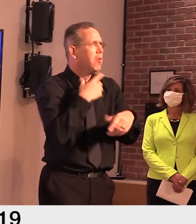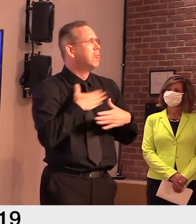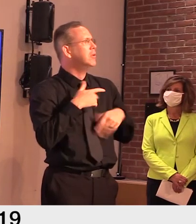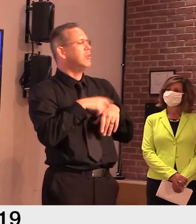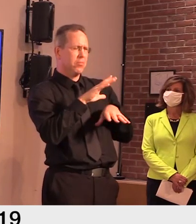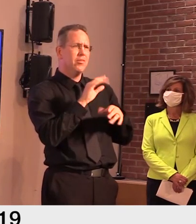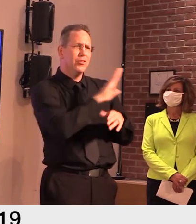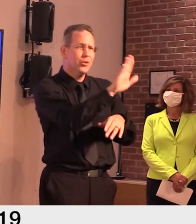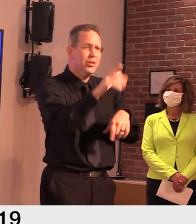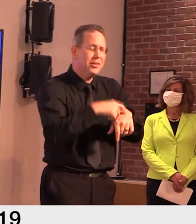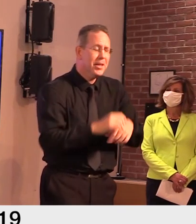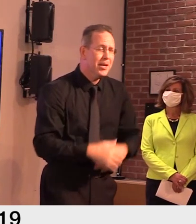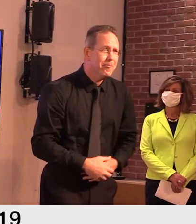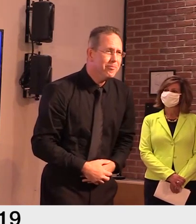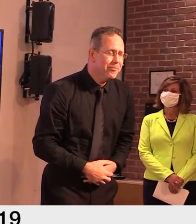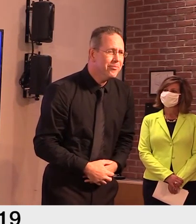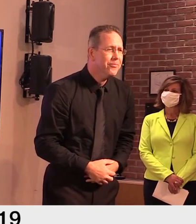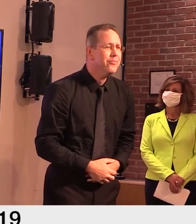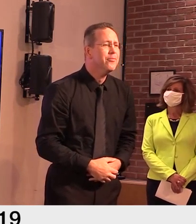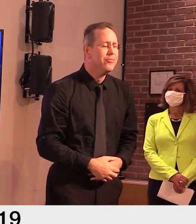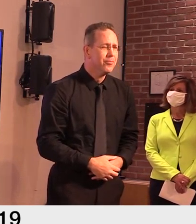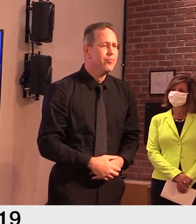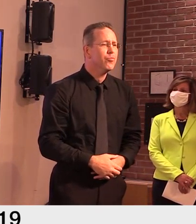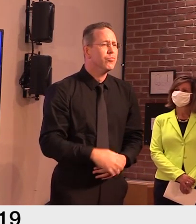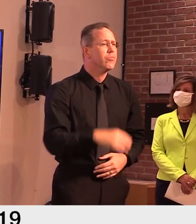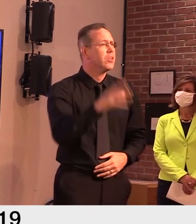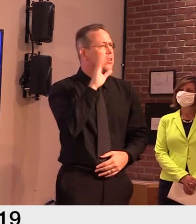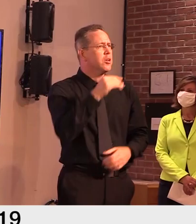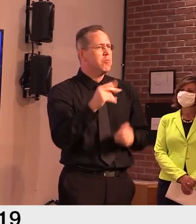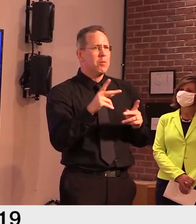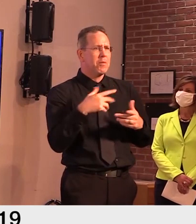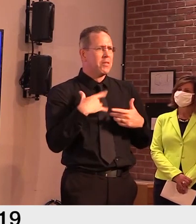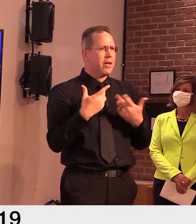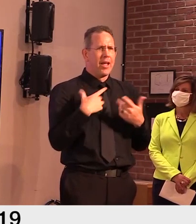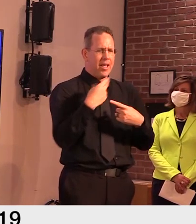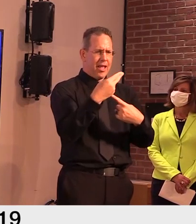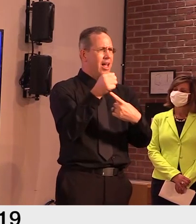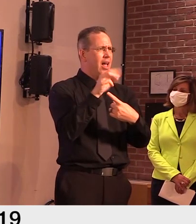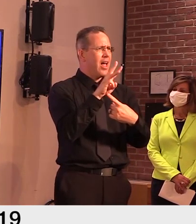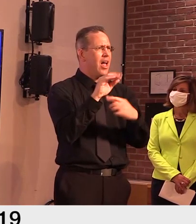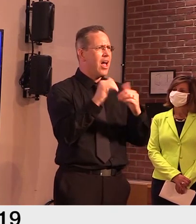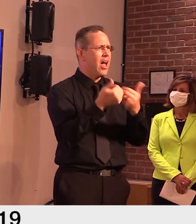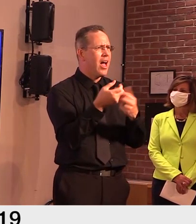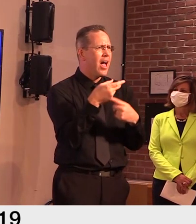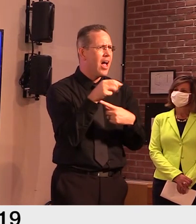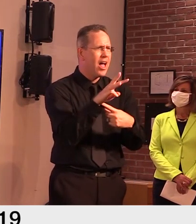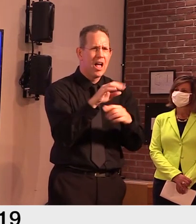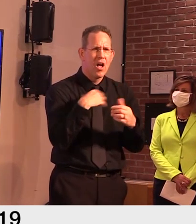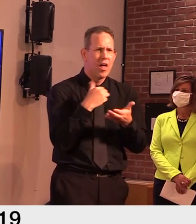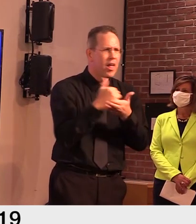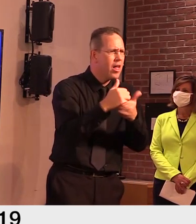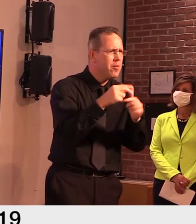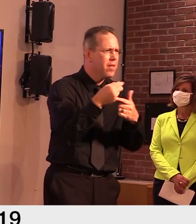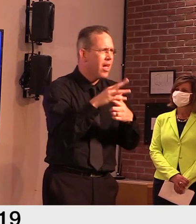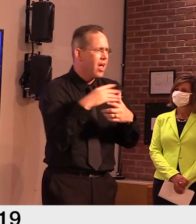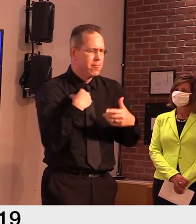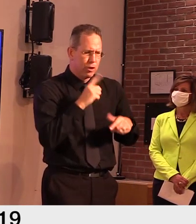the ones to exercise that privilege in a way that makes things more equitable for everyone.